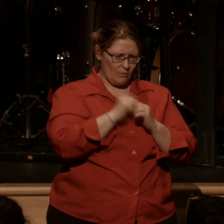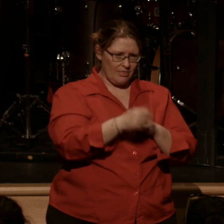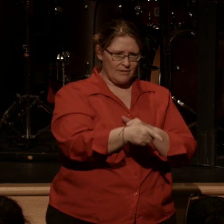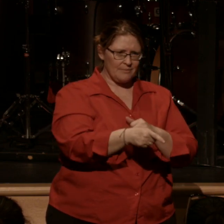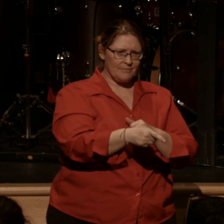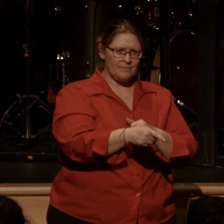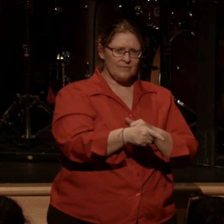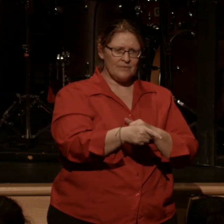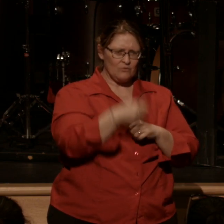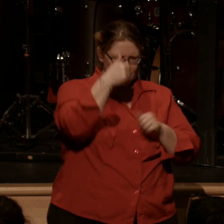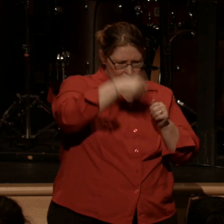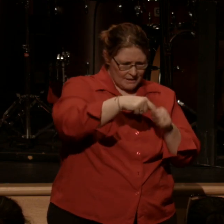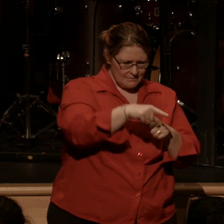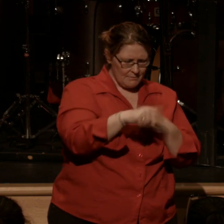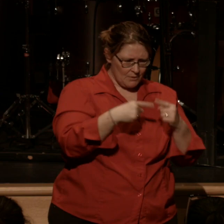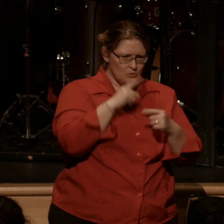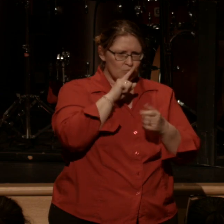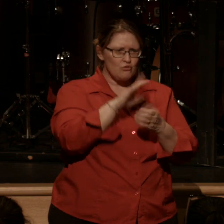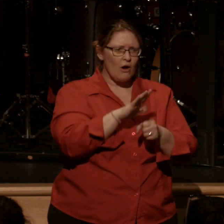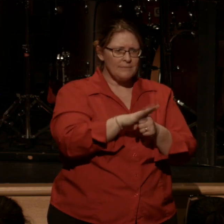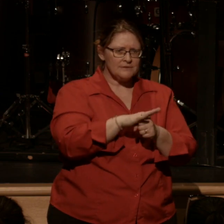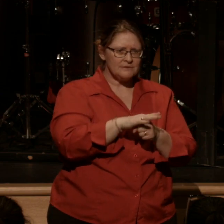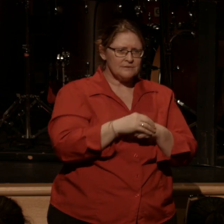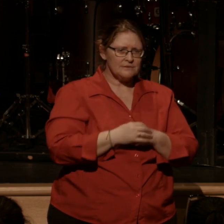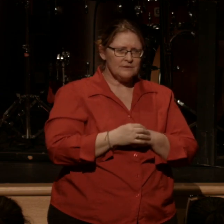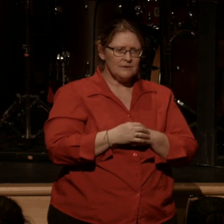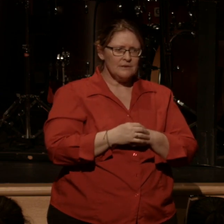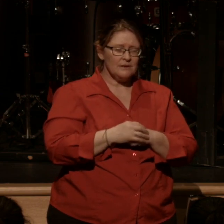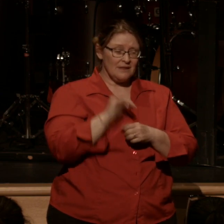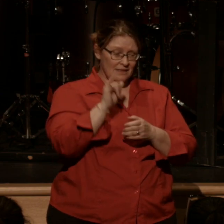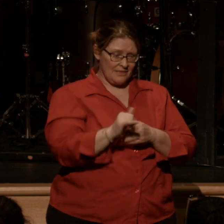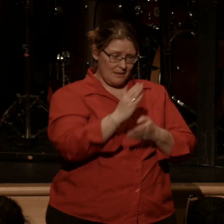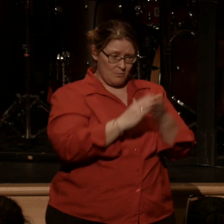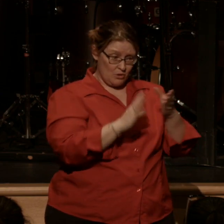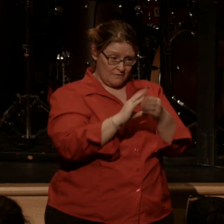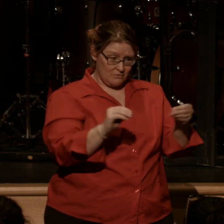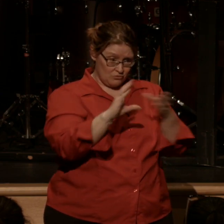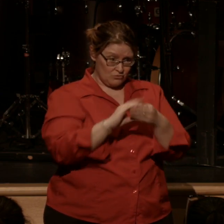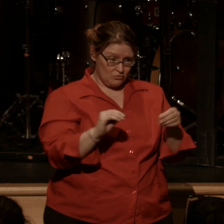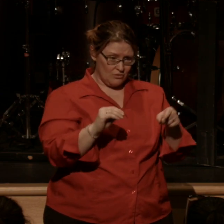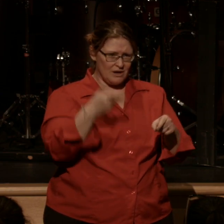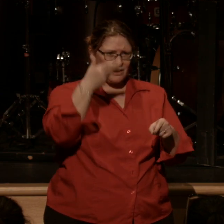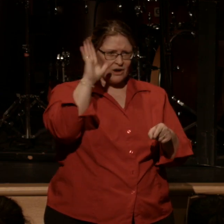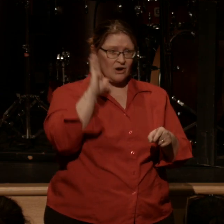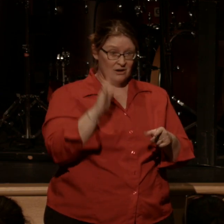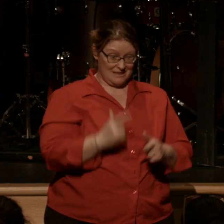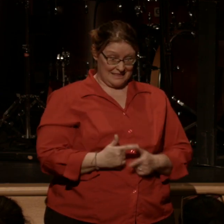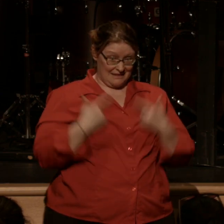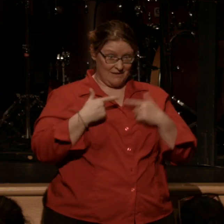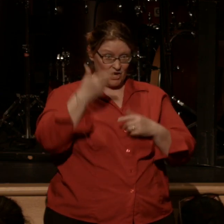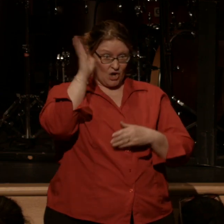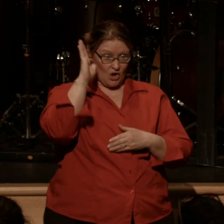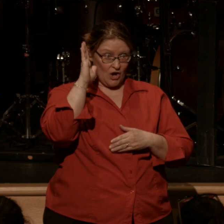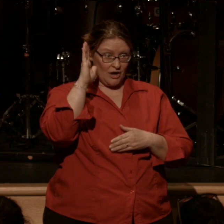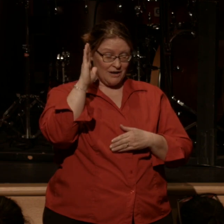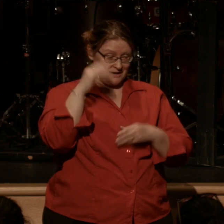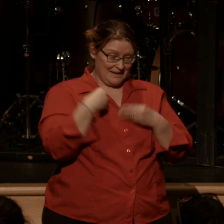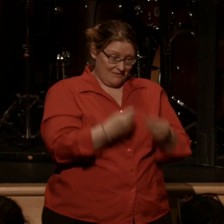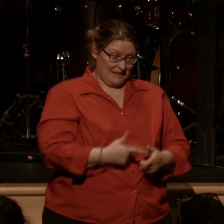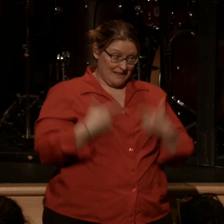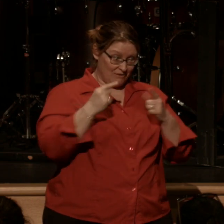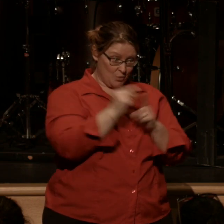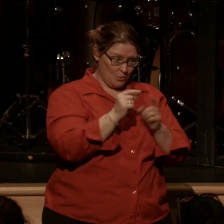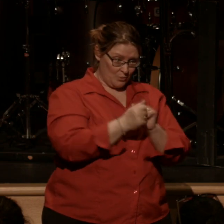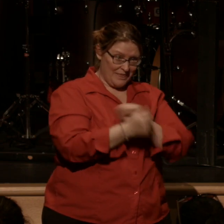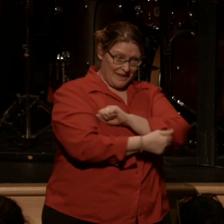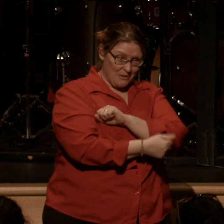begins to remind him of promise. And it's as if in this part of the story, God, a living God, is giving a living word to